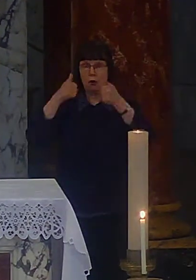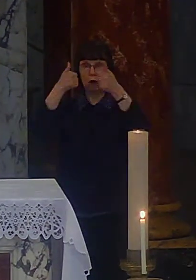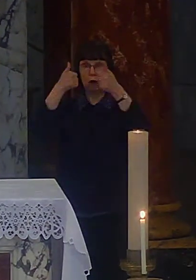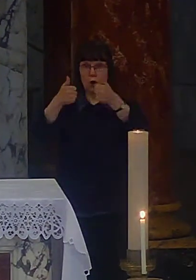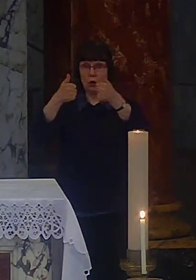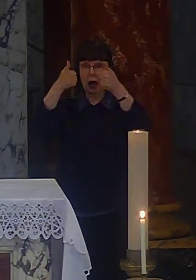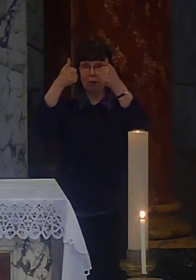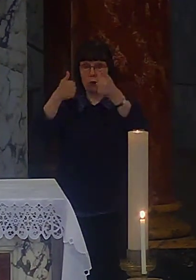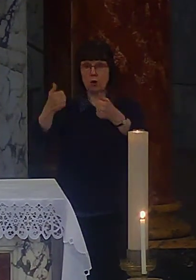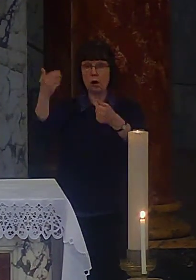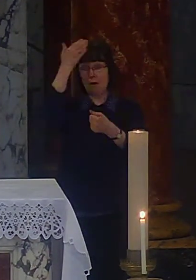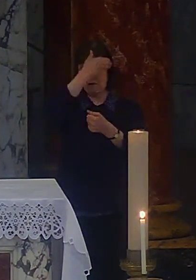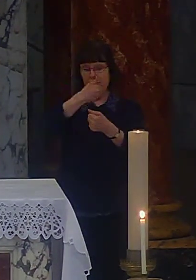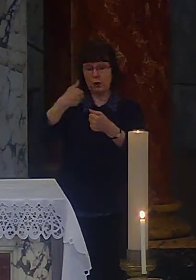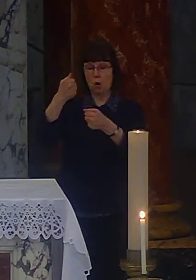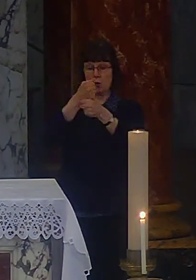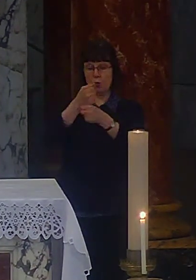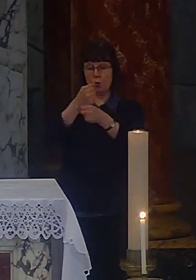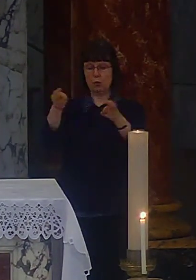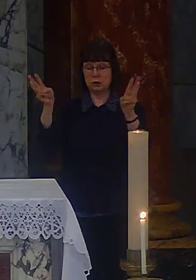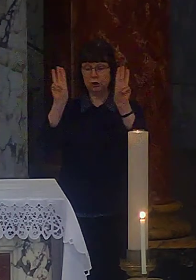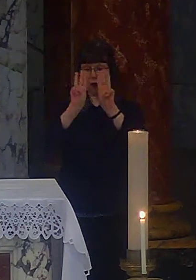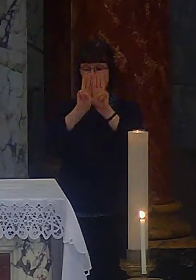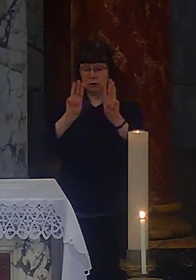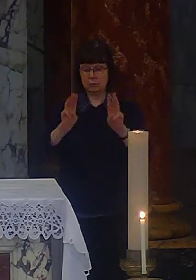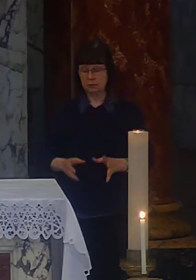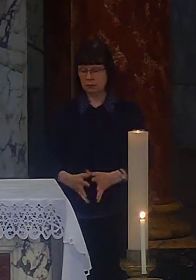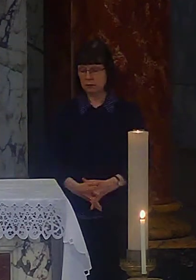good and the good of all his holy church.